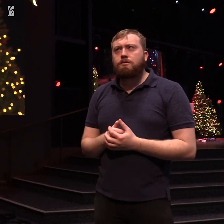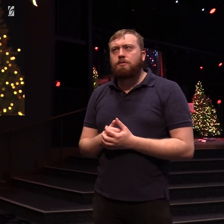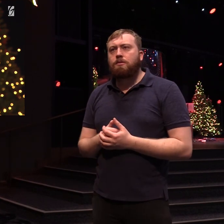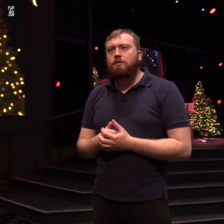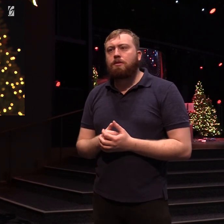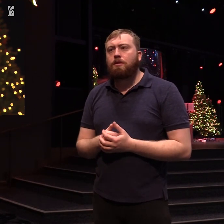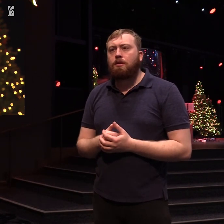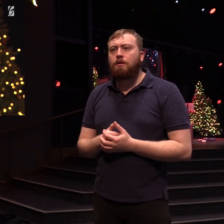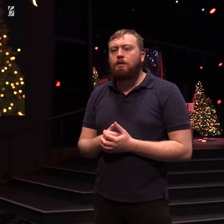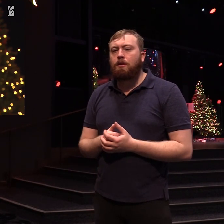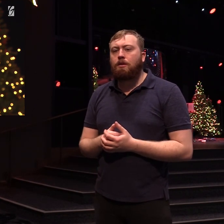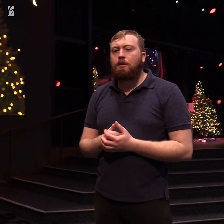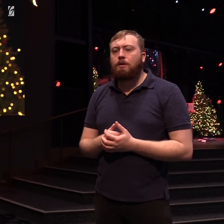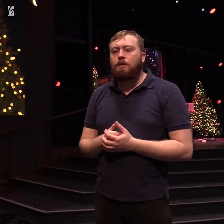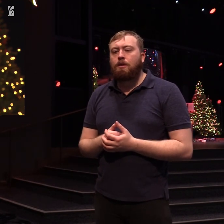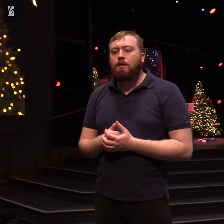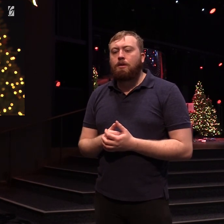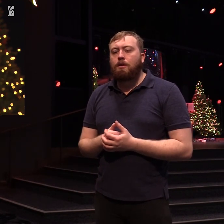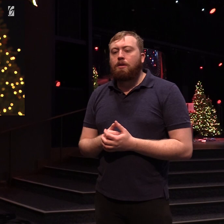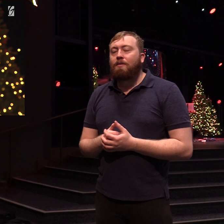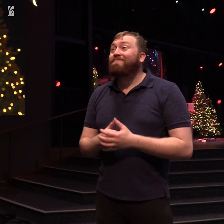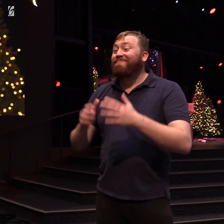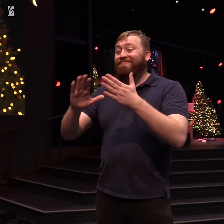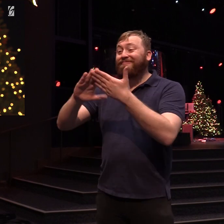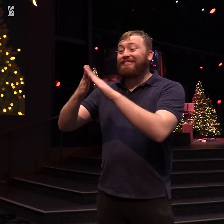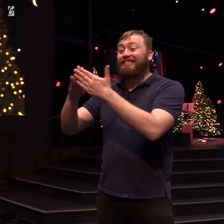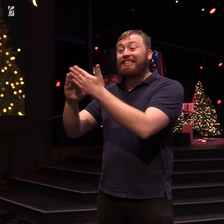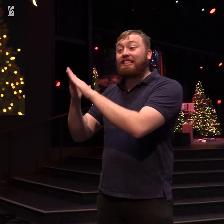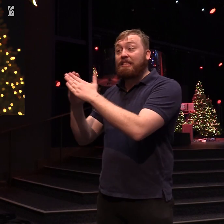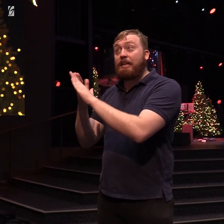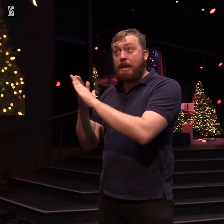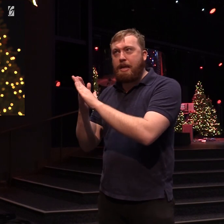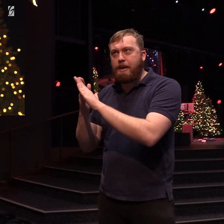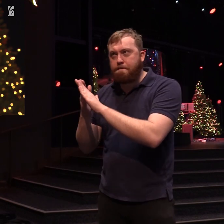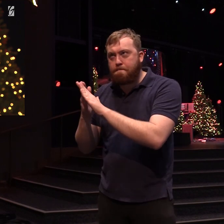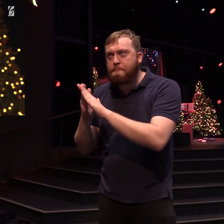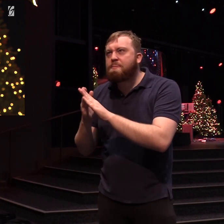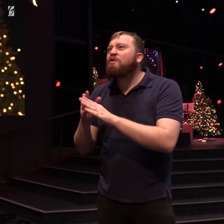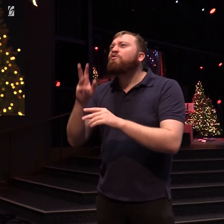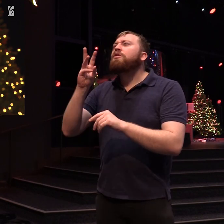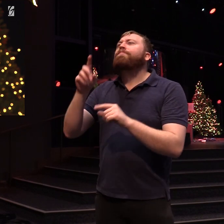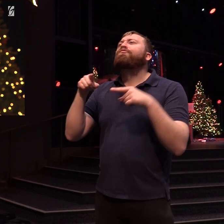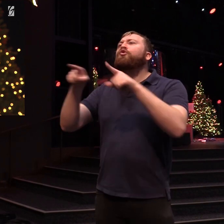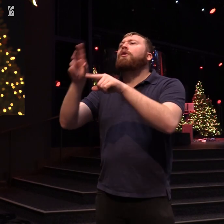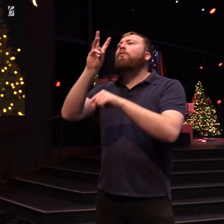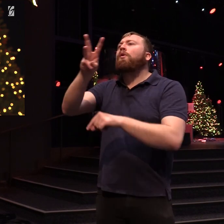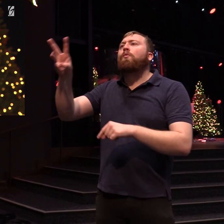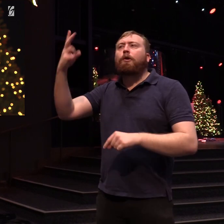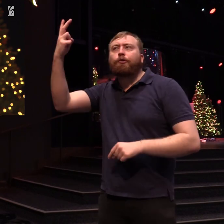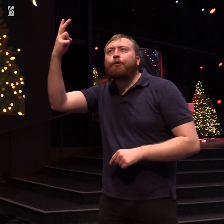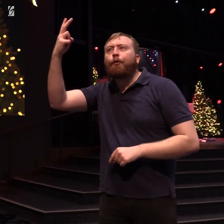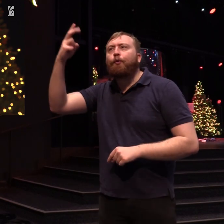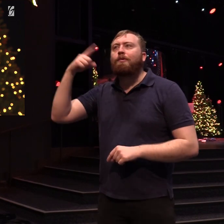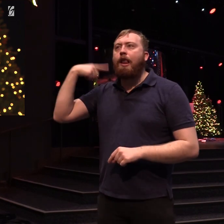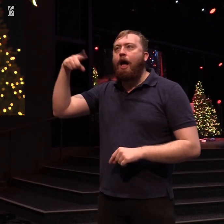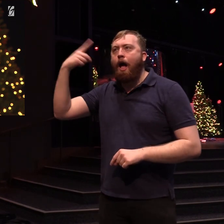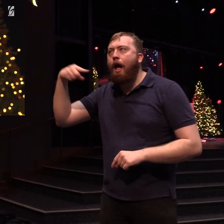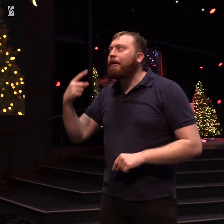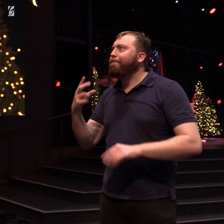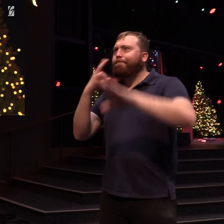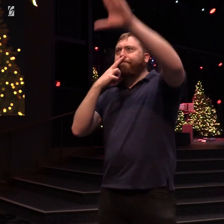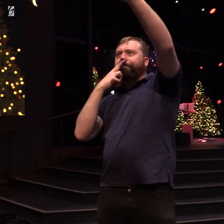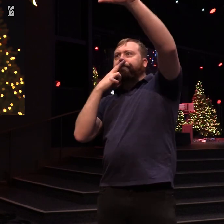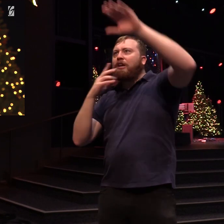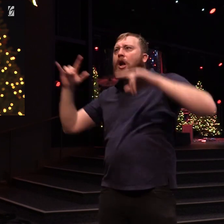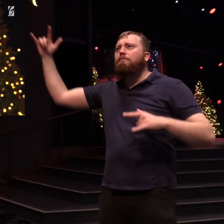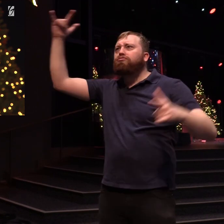the airplanes had bombed the city on Hitler's demand, rendering London into a circle